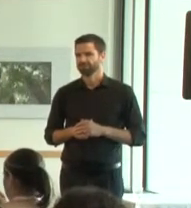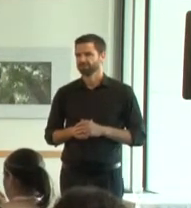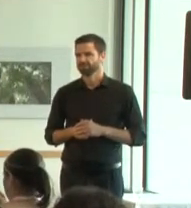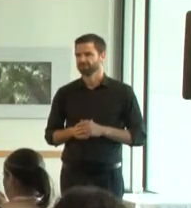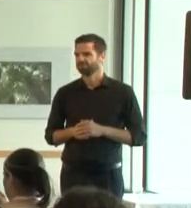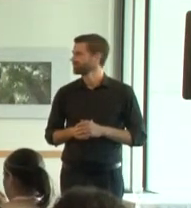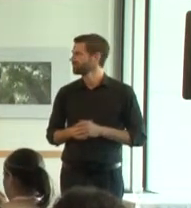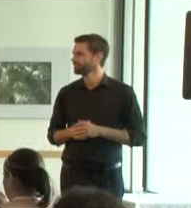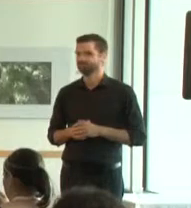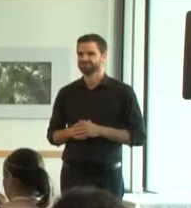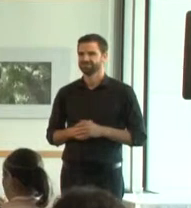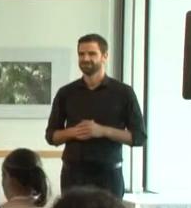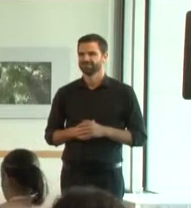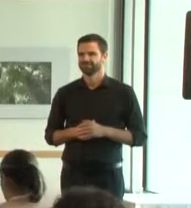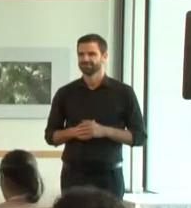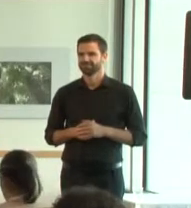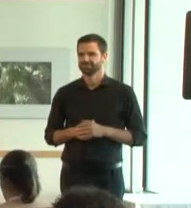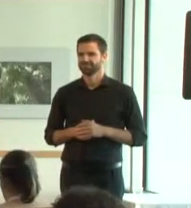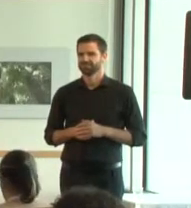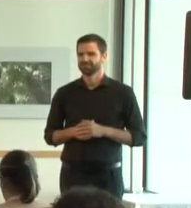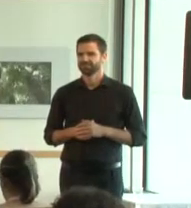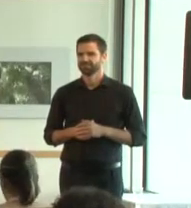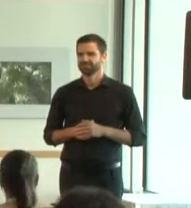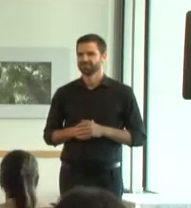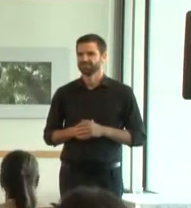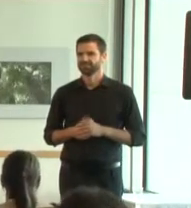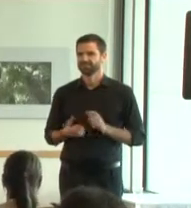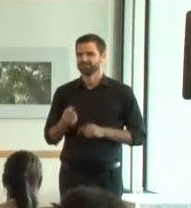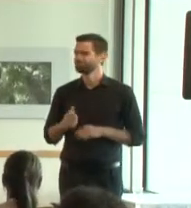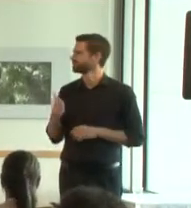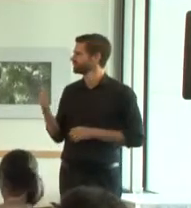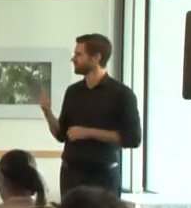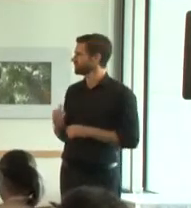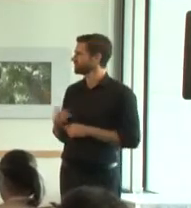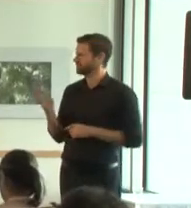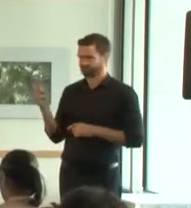So, what if? Here's our question, you see, I missed a slide.